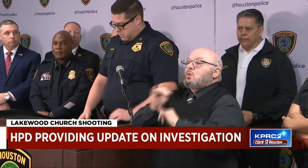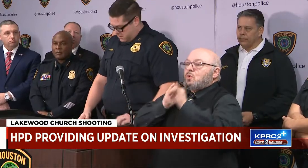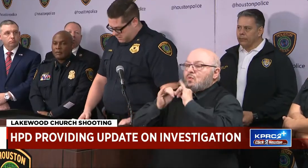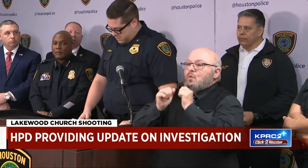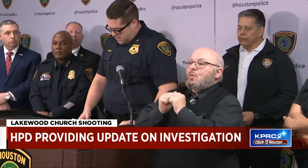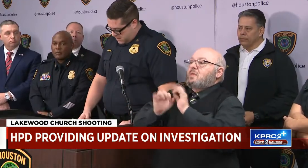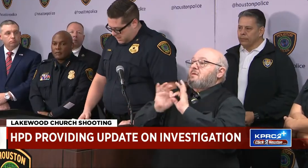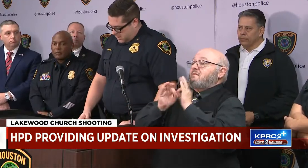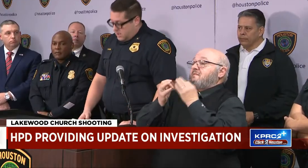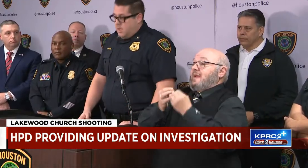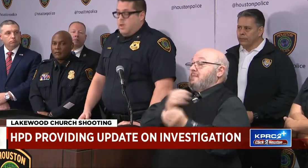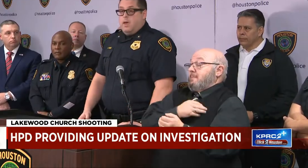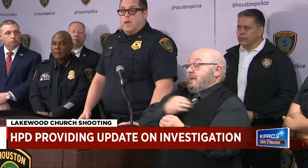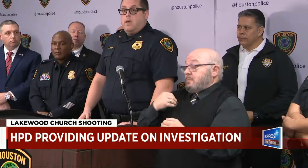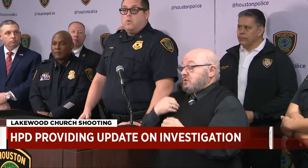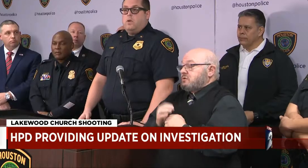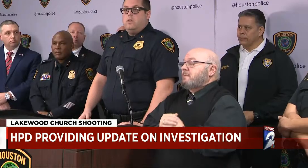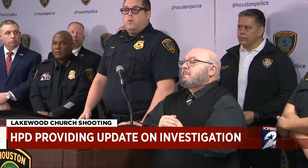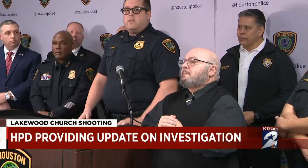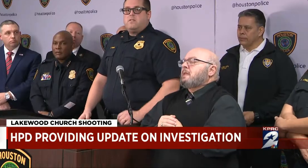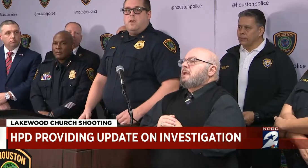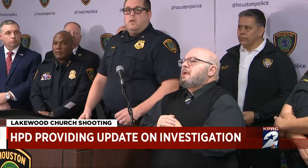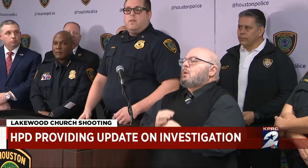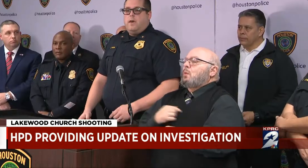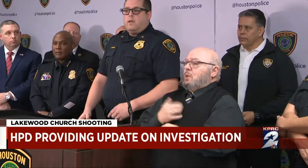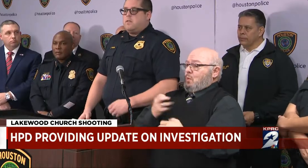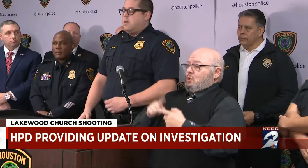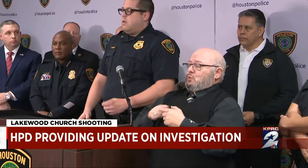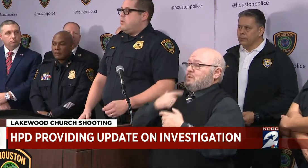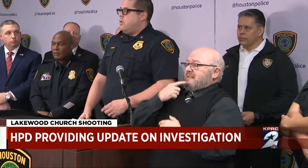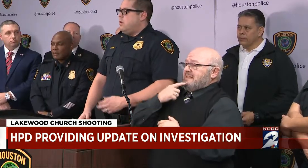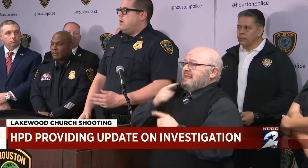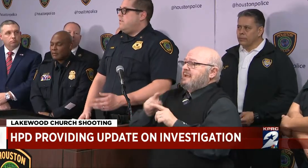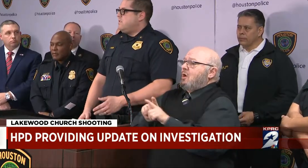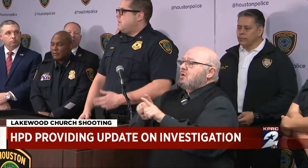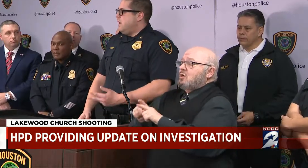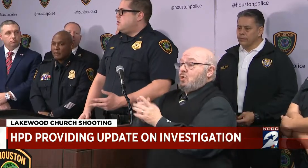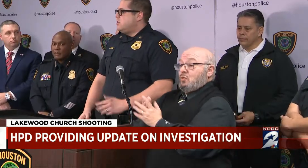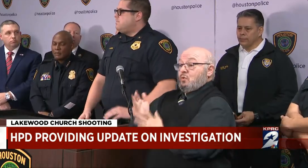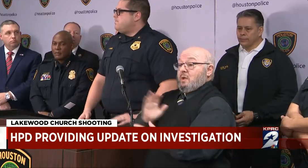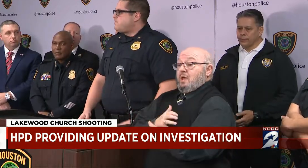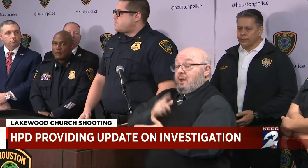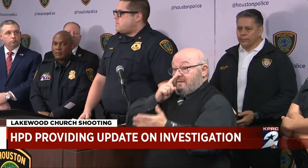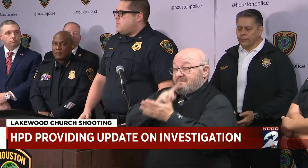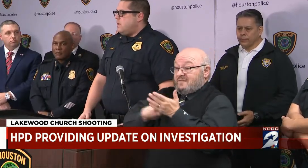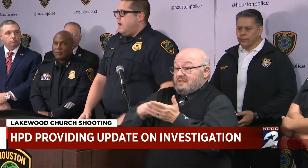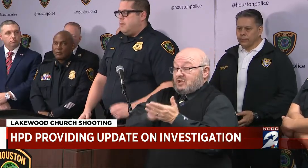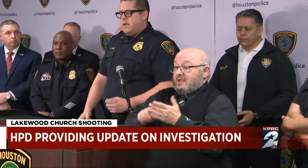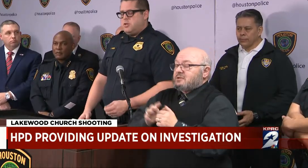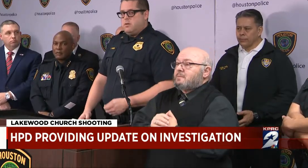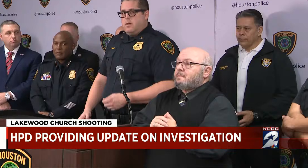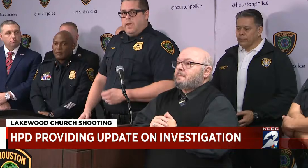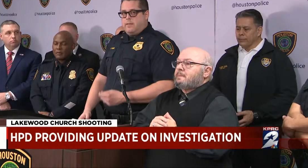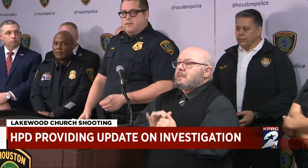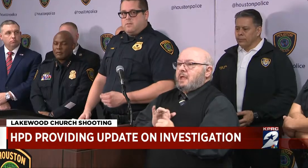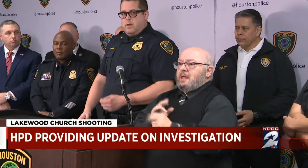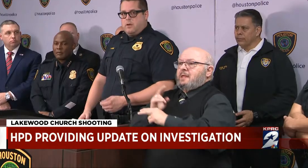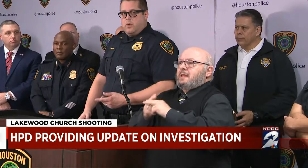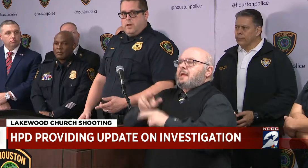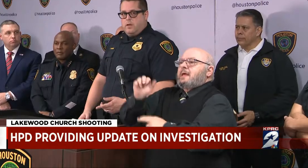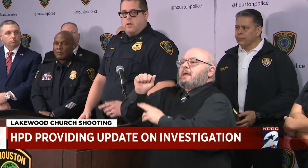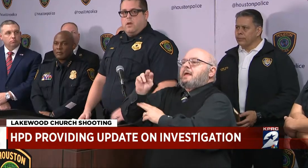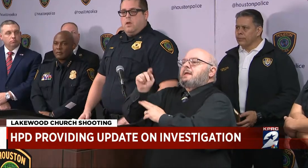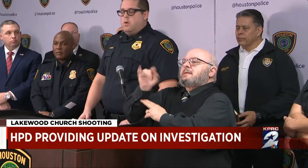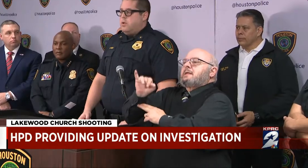family members. And we do want to state that through our investigation, I mentioned